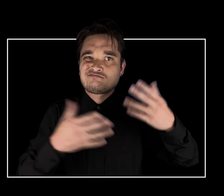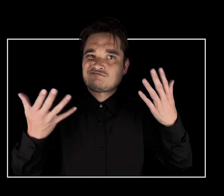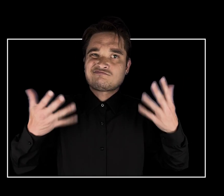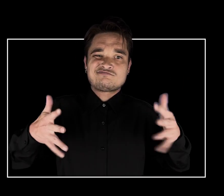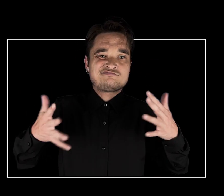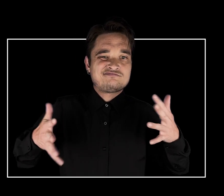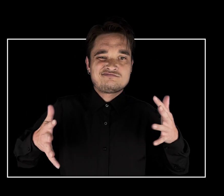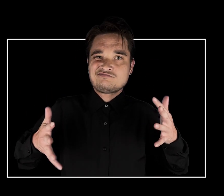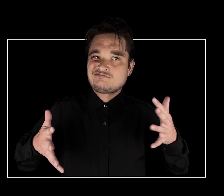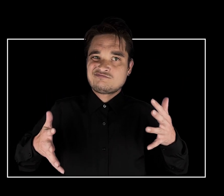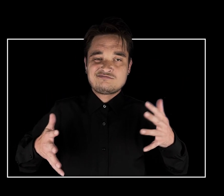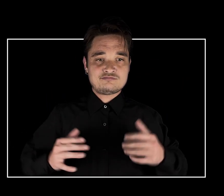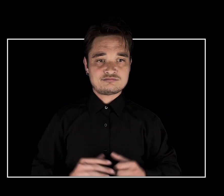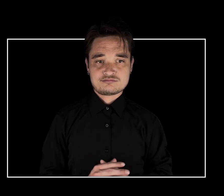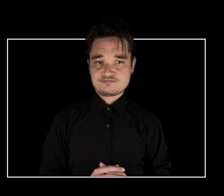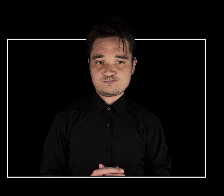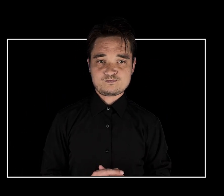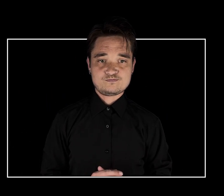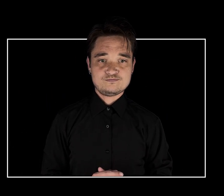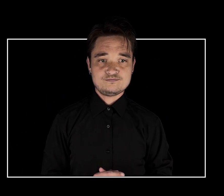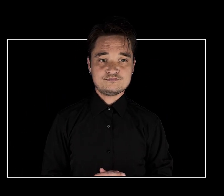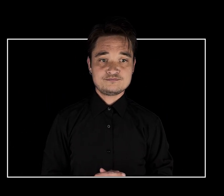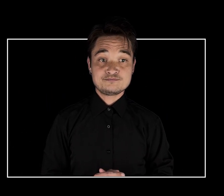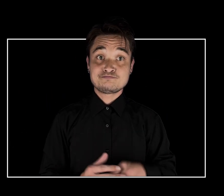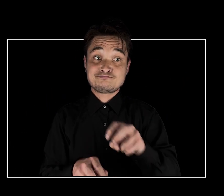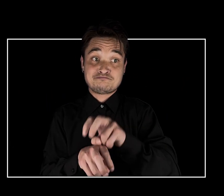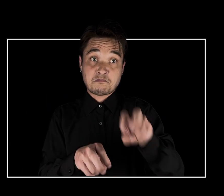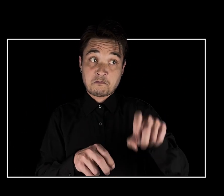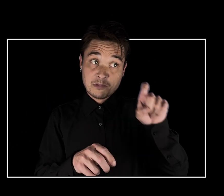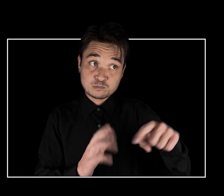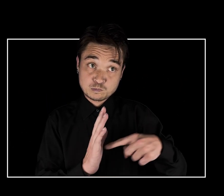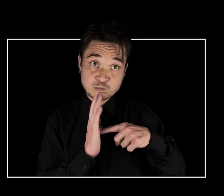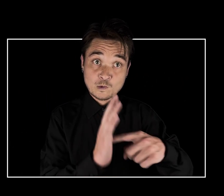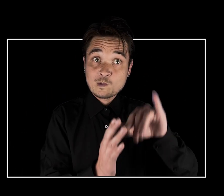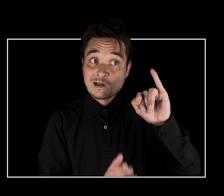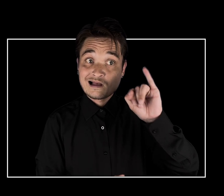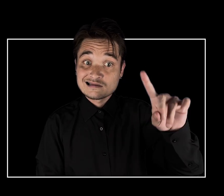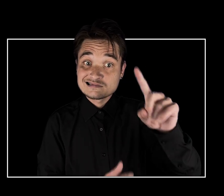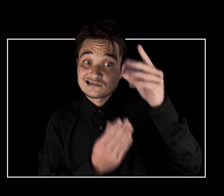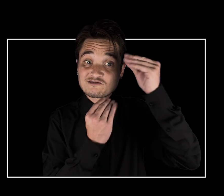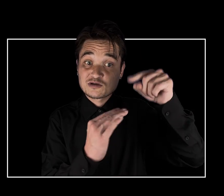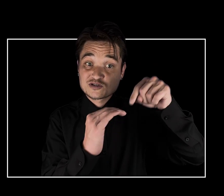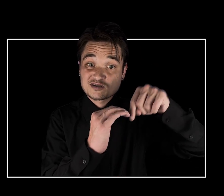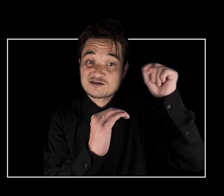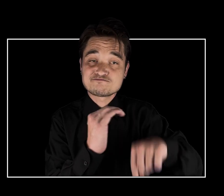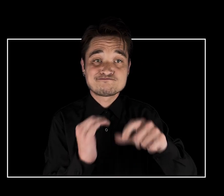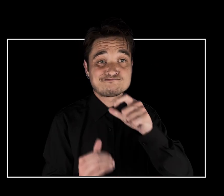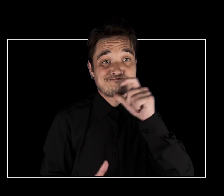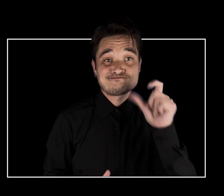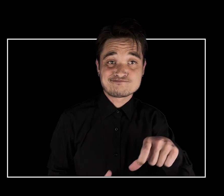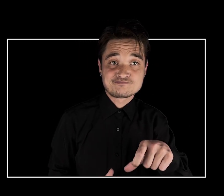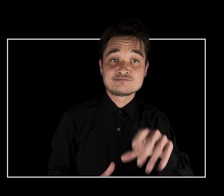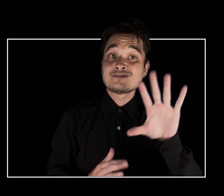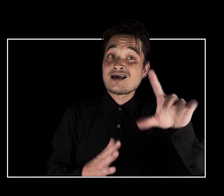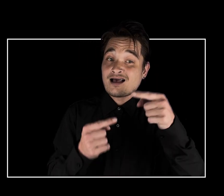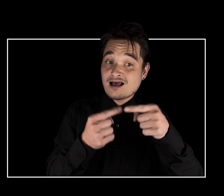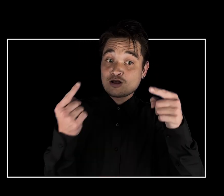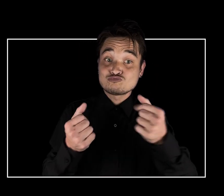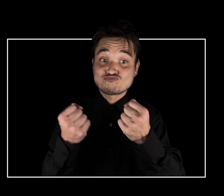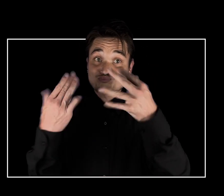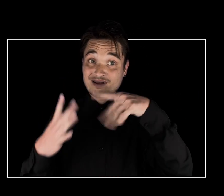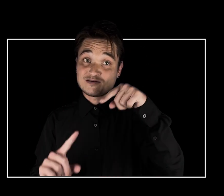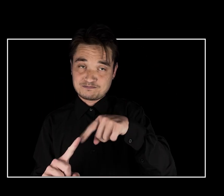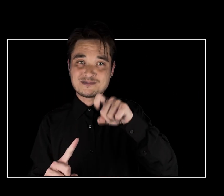in criminal activity. Passengers are not required to show an ID. If you are the driver, you are also